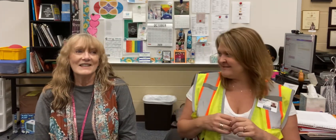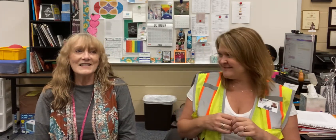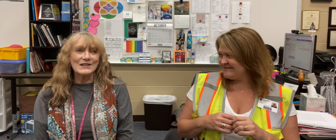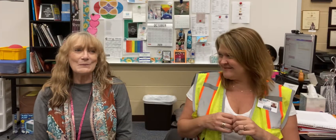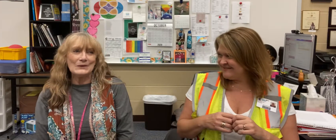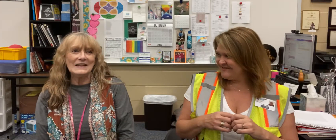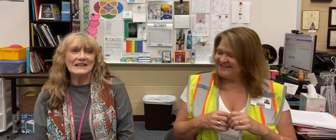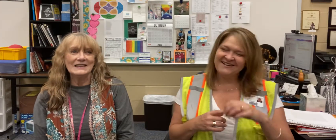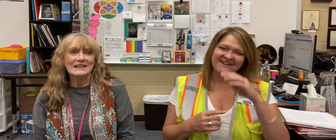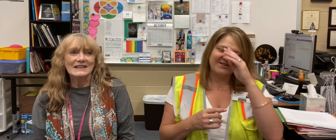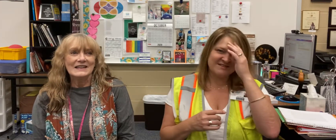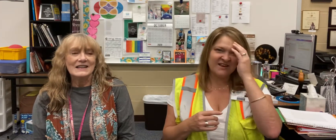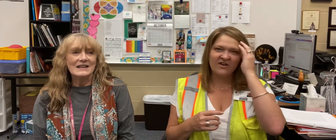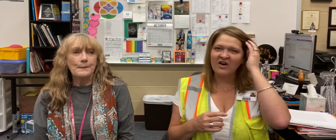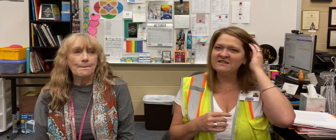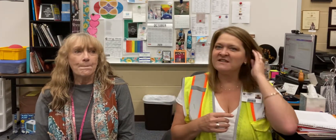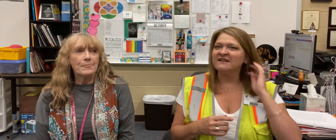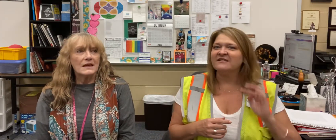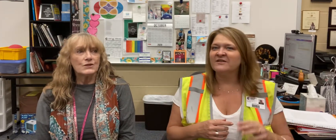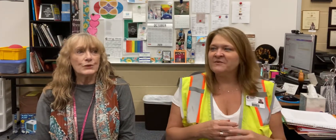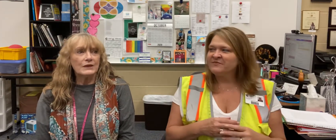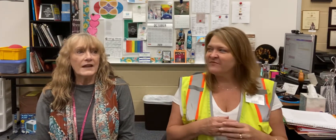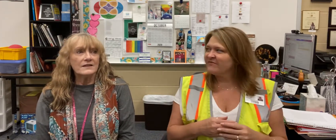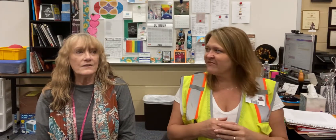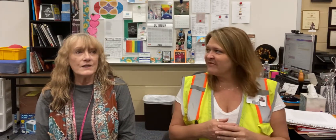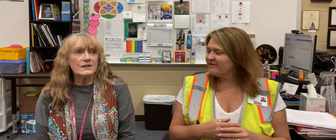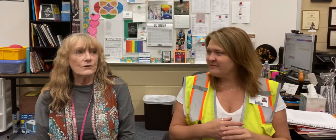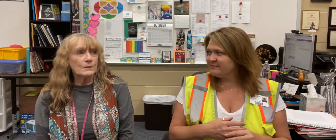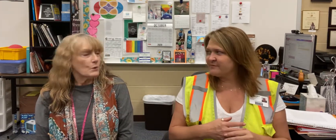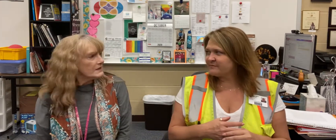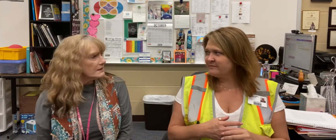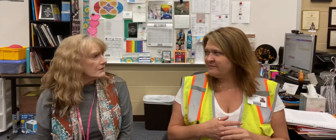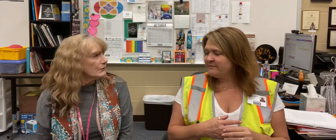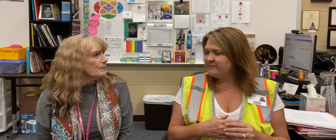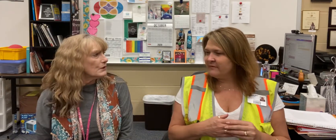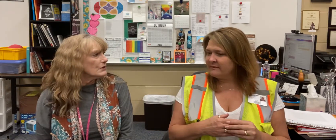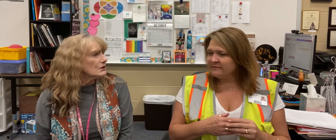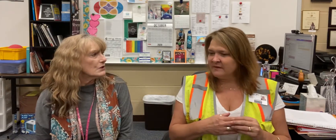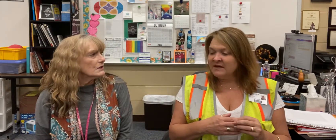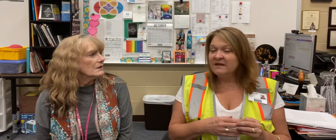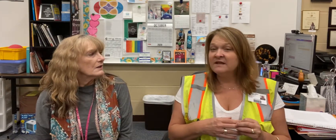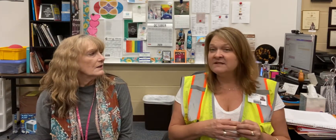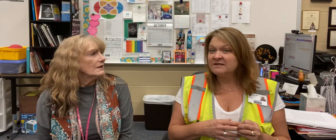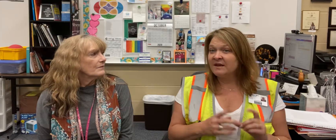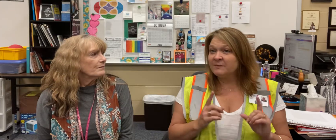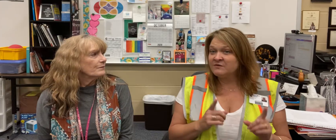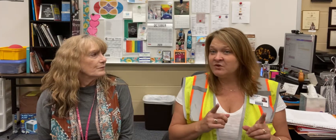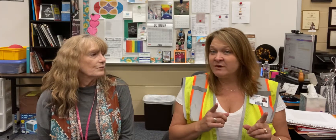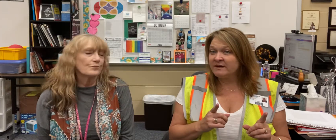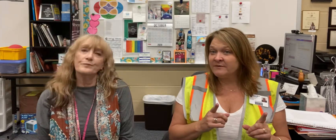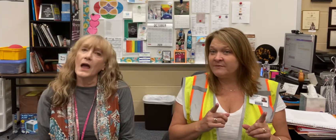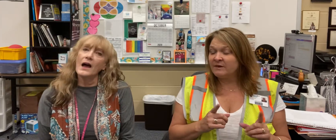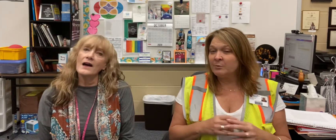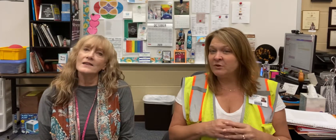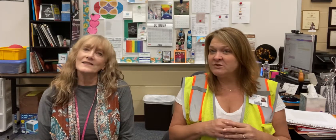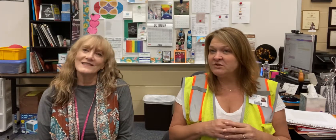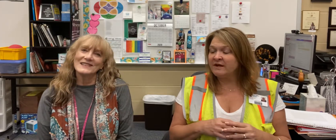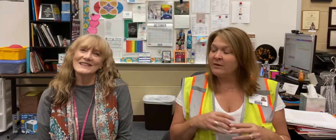so pretty. I know, it's kind of haunting. So land of the silver birch, what's a silver birch? It's a type of tree, a birch tree. And when